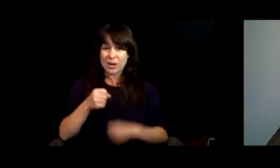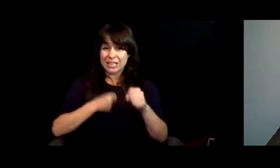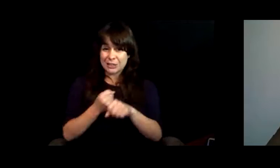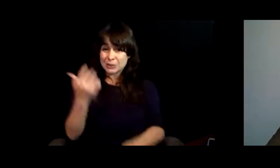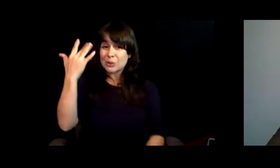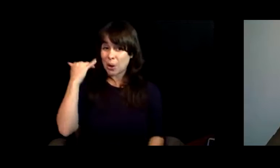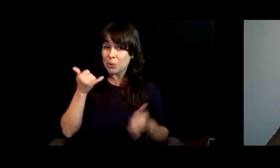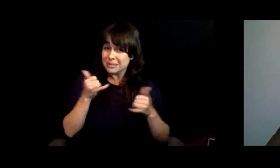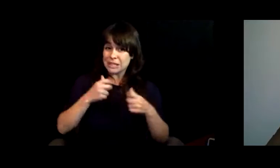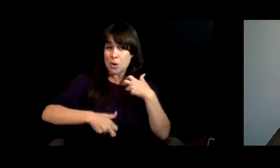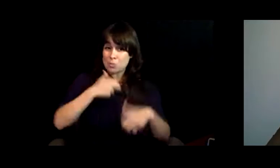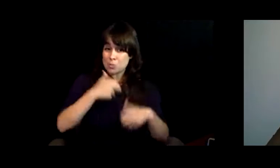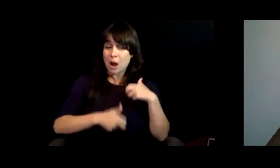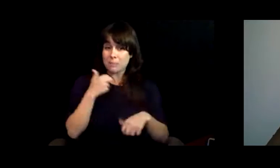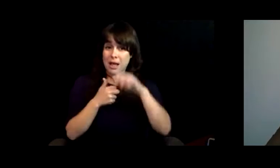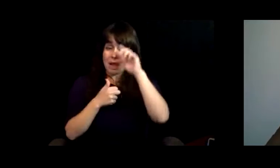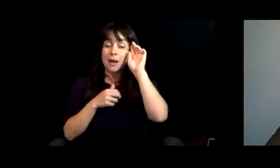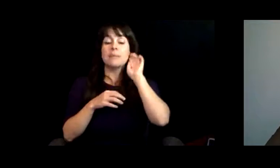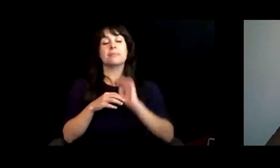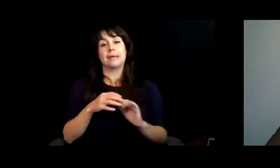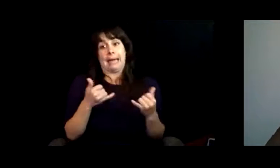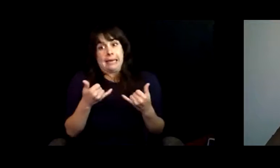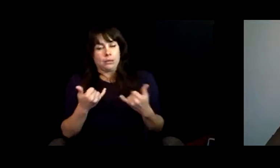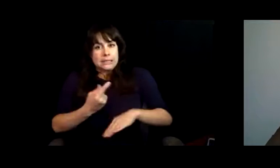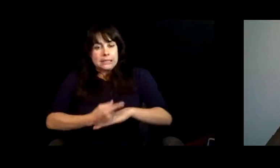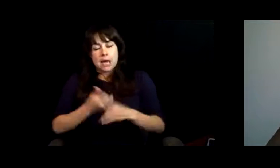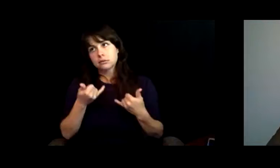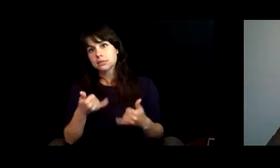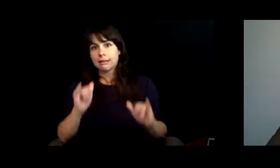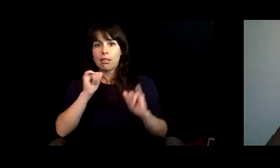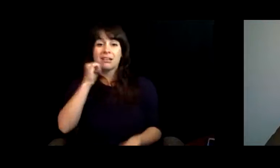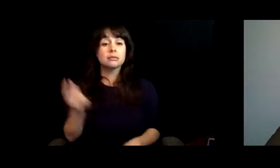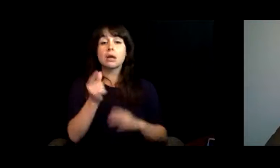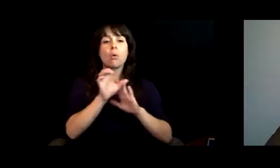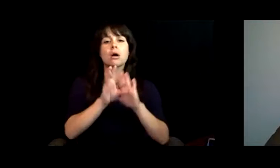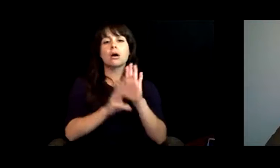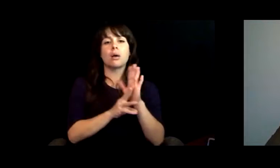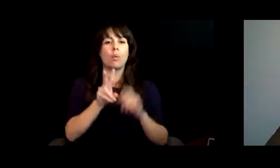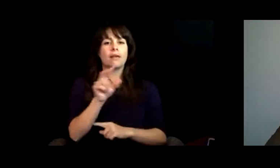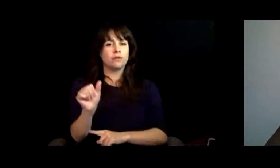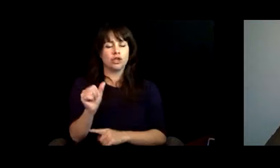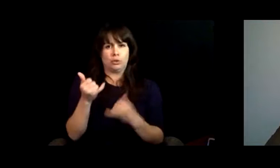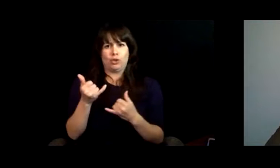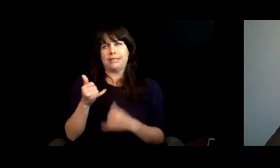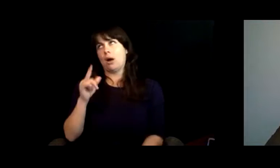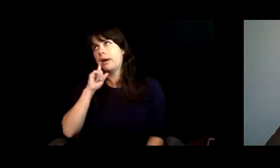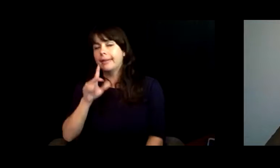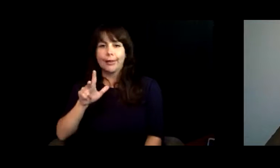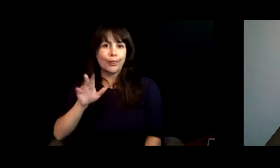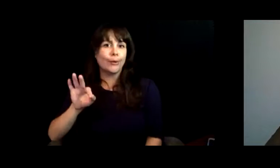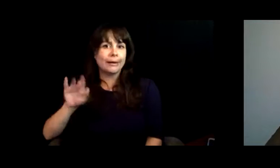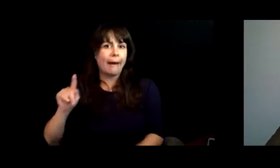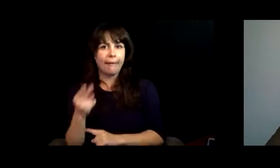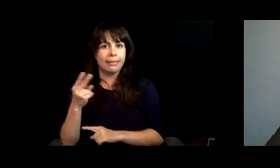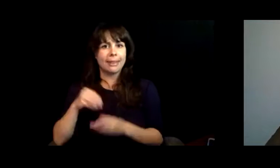late 70s, and it's still an issue today. And it's not just in the Commonwealth of Virginia, who is now ranked like 39th in the